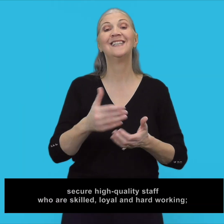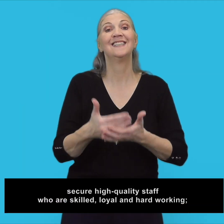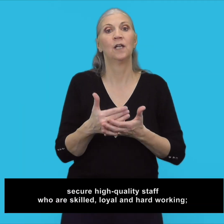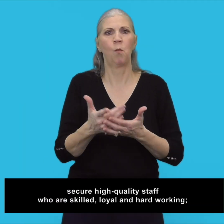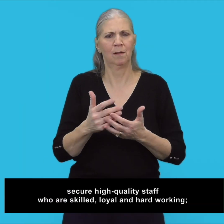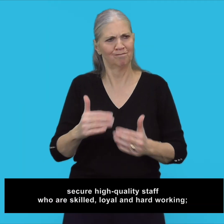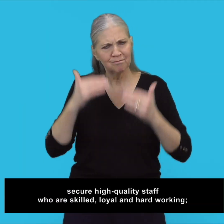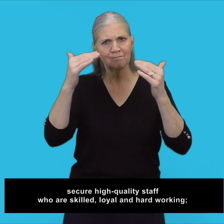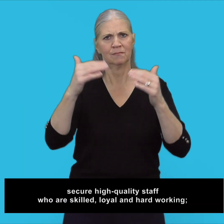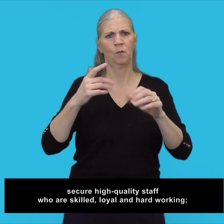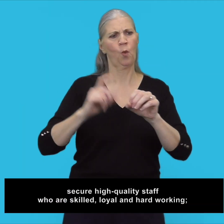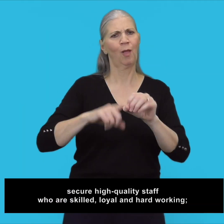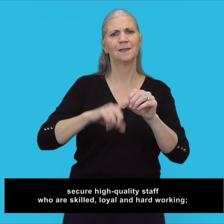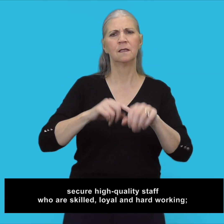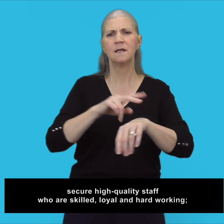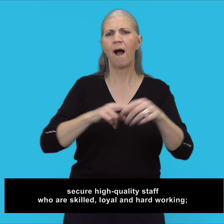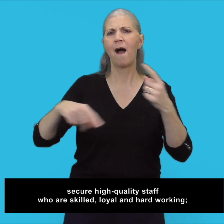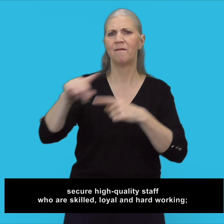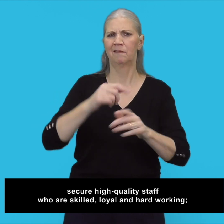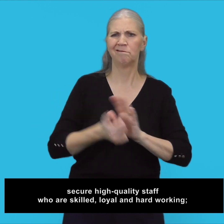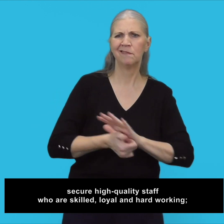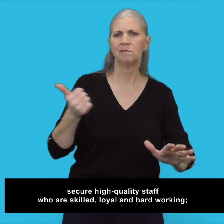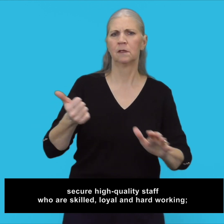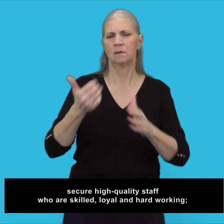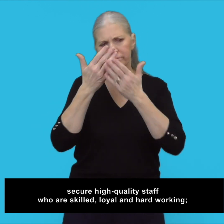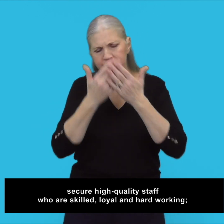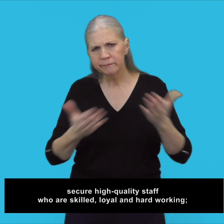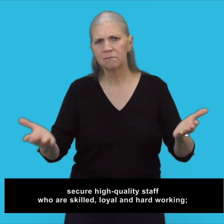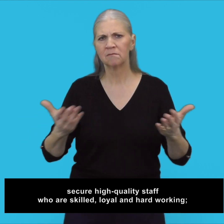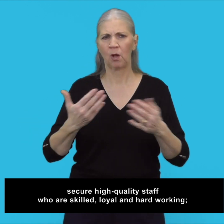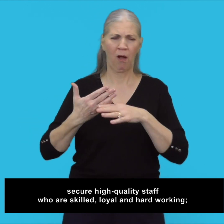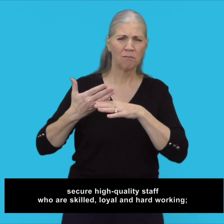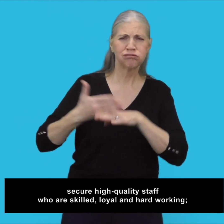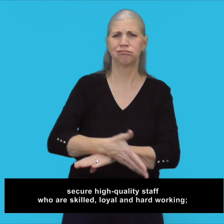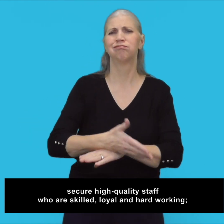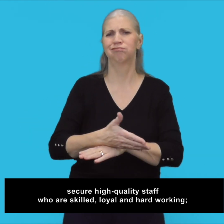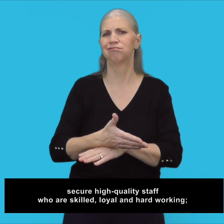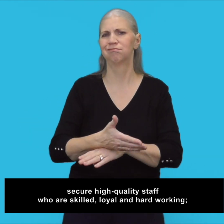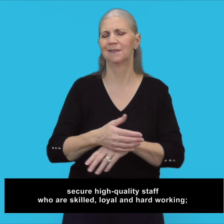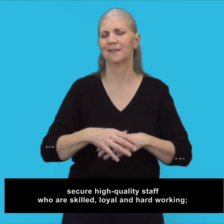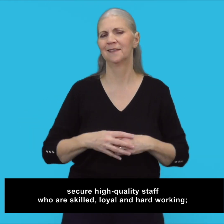Secure high-quality staff who are skilled, loyal and hard-working.